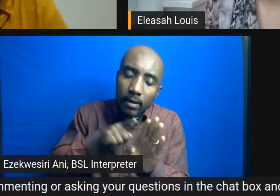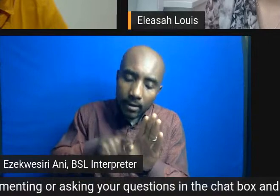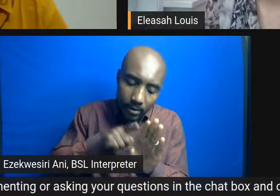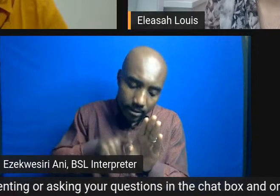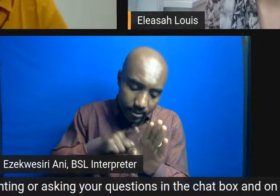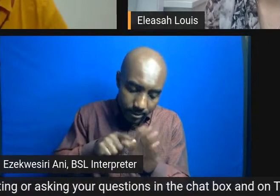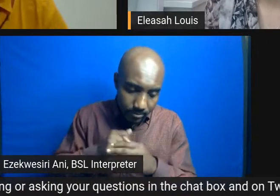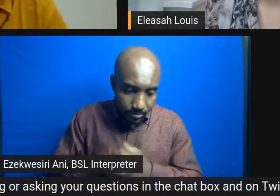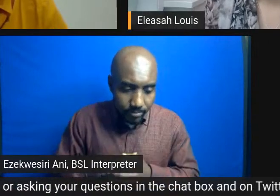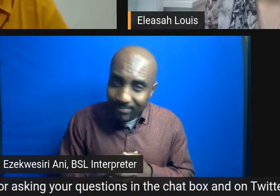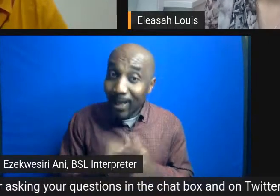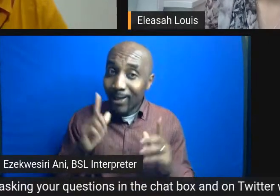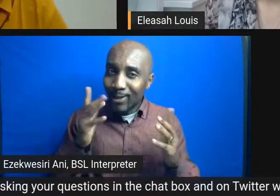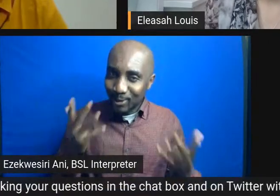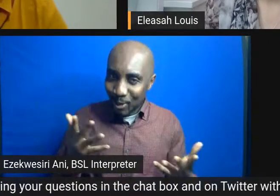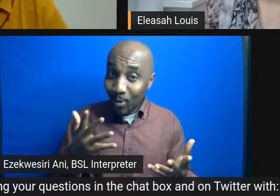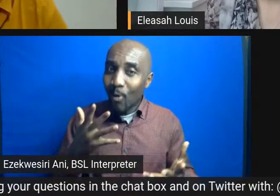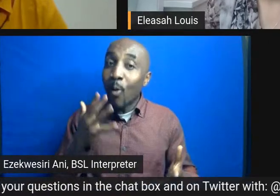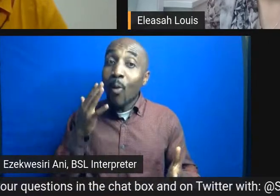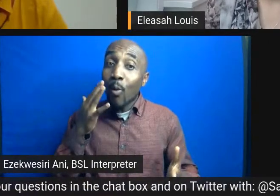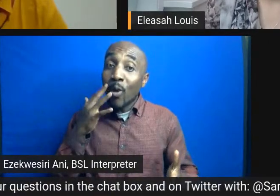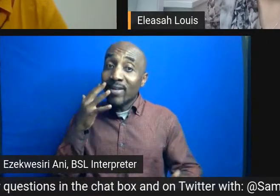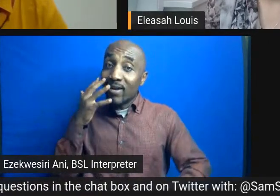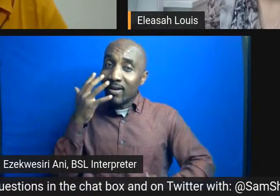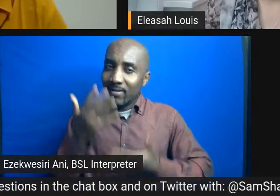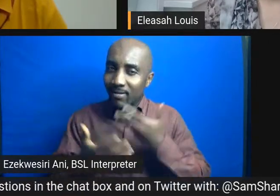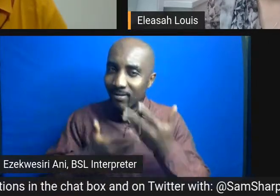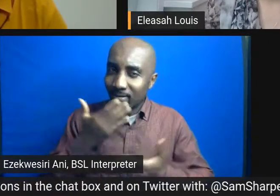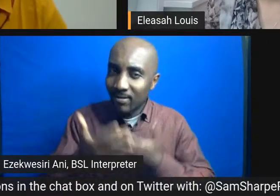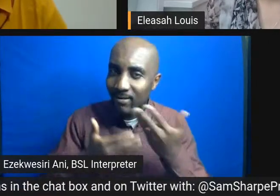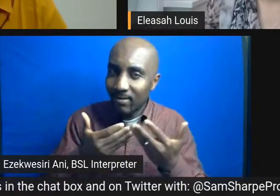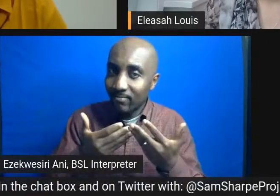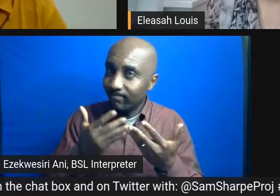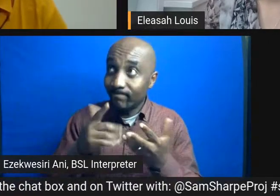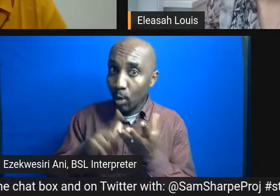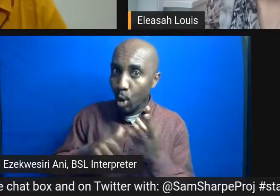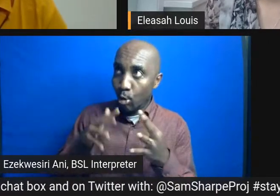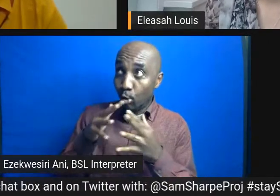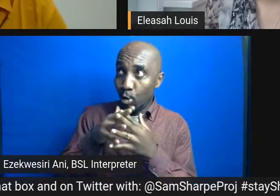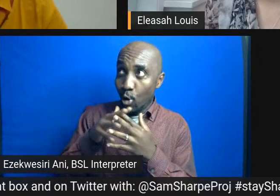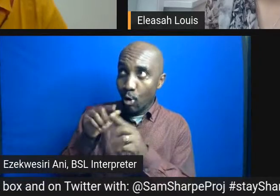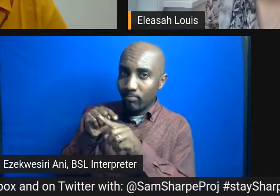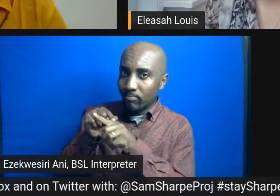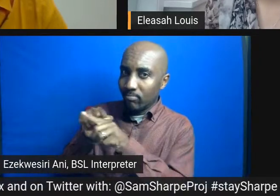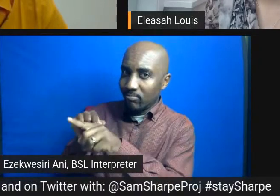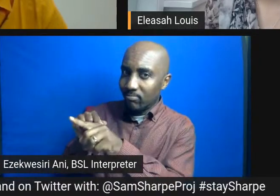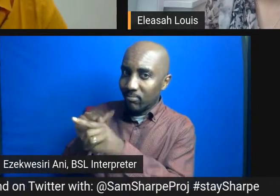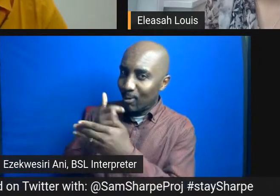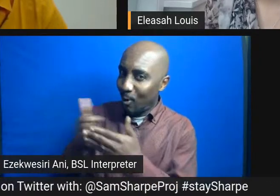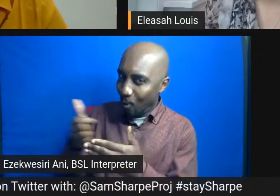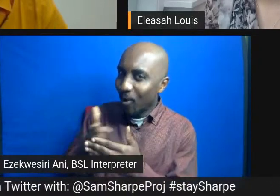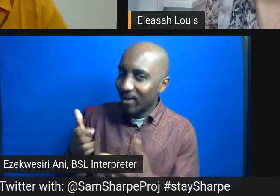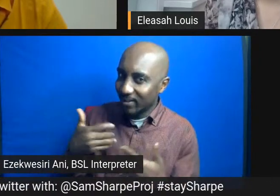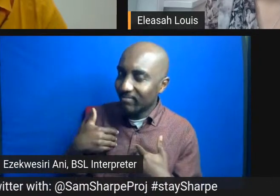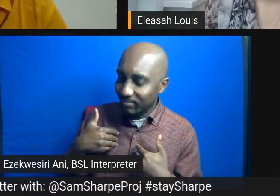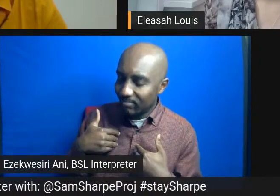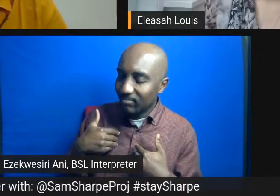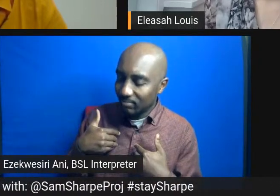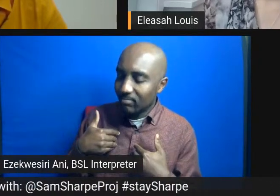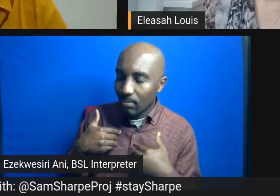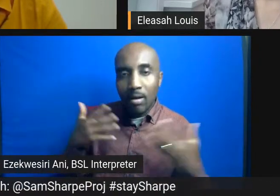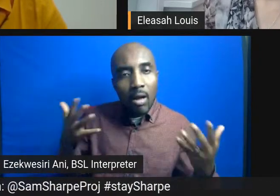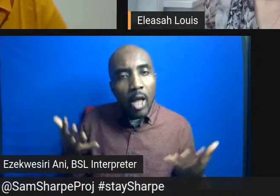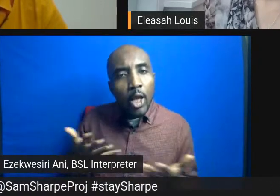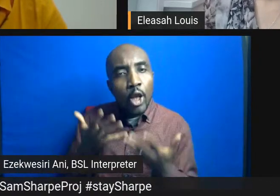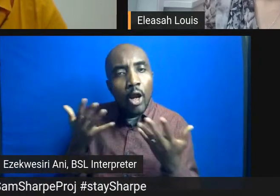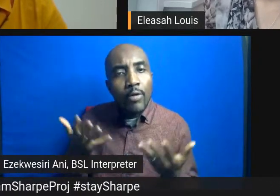always err on the side of the law for me. So my encouragement is that where